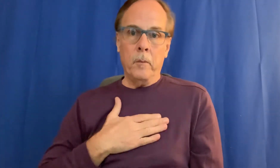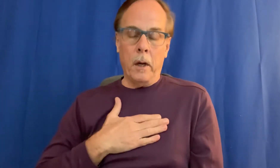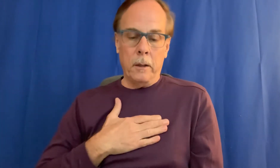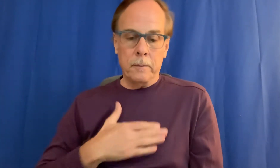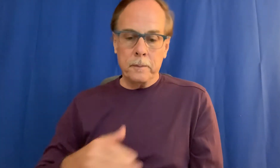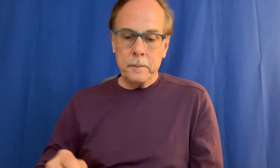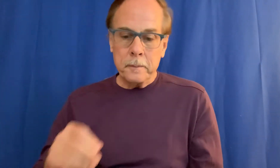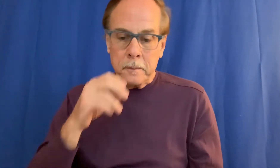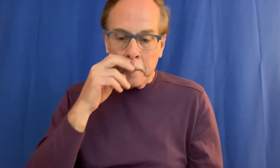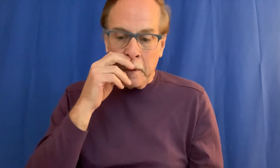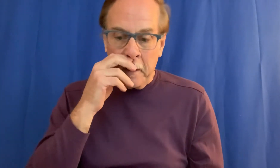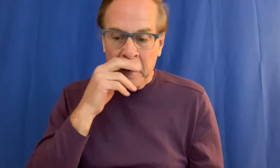mine.